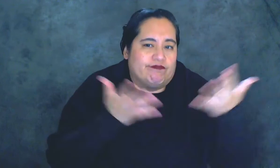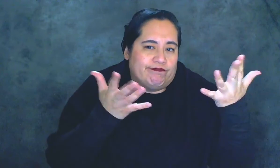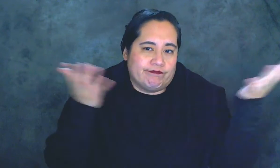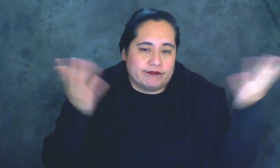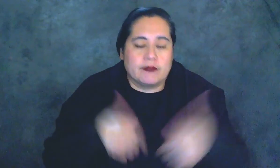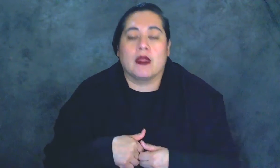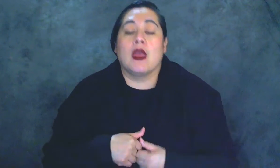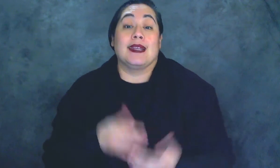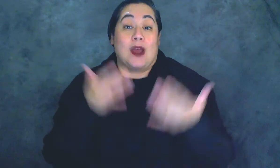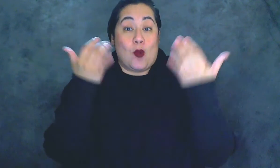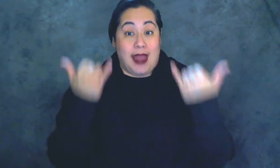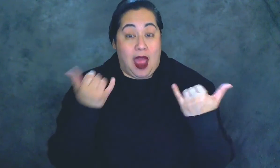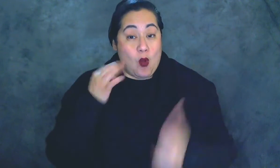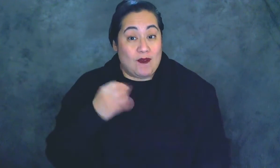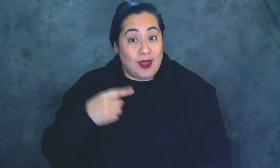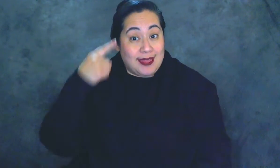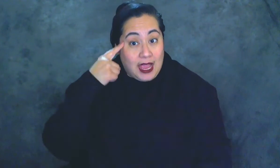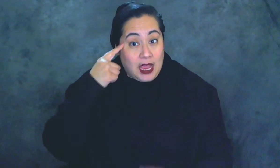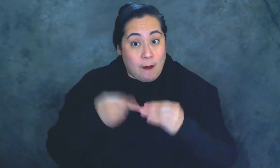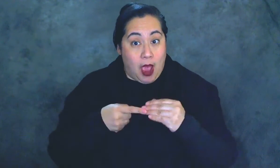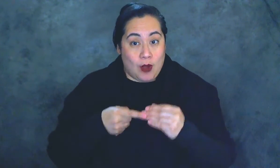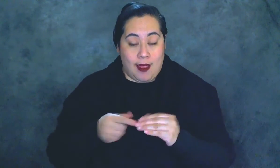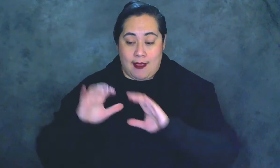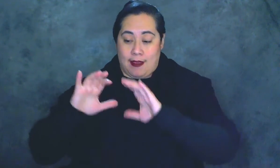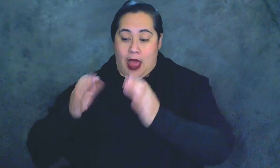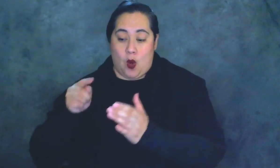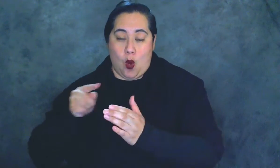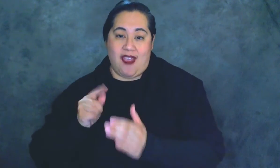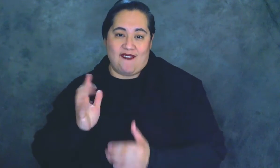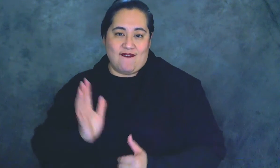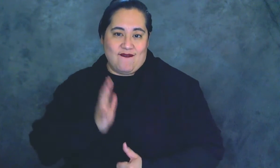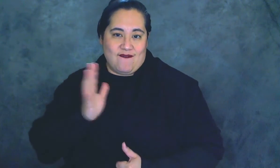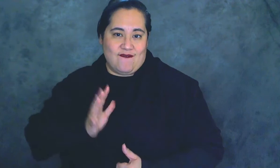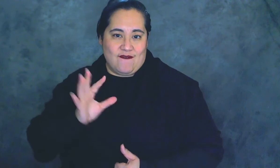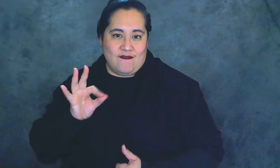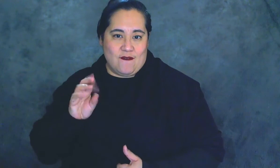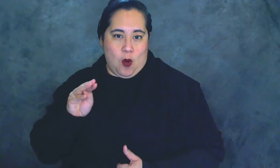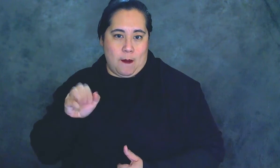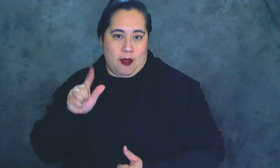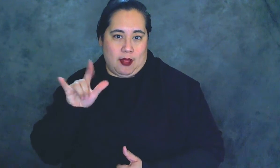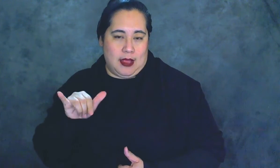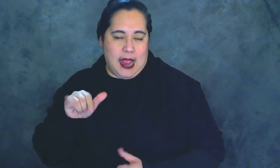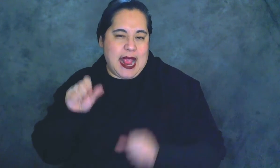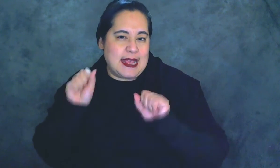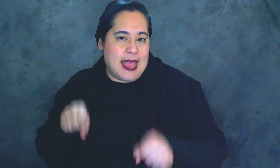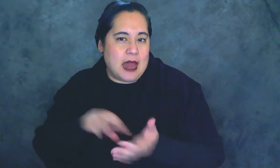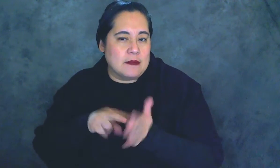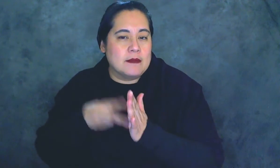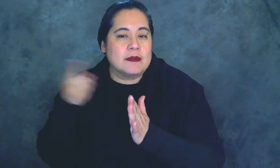Now, if we think of the category of formally can be something like education, like